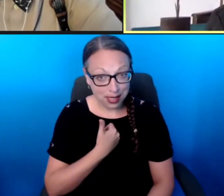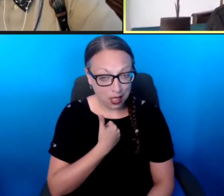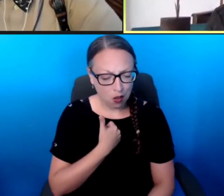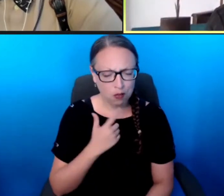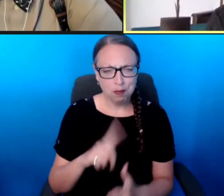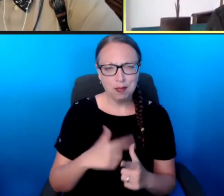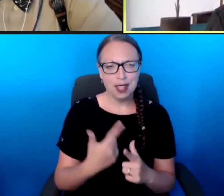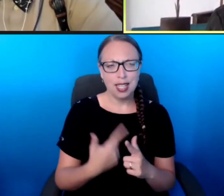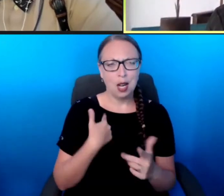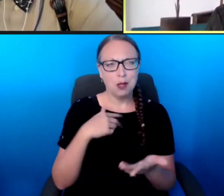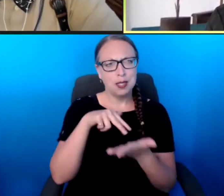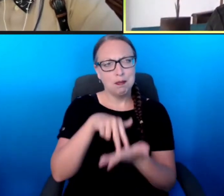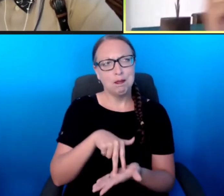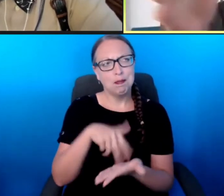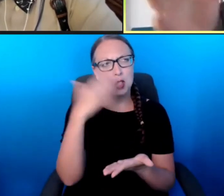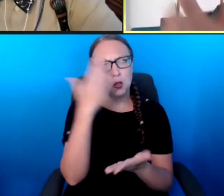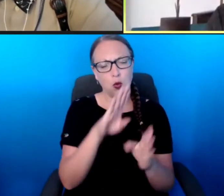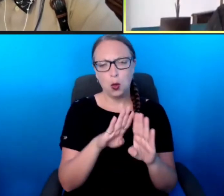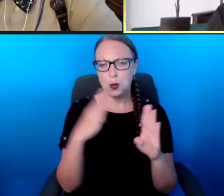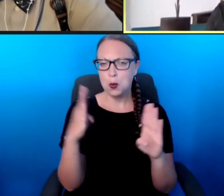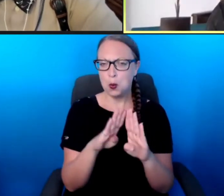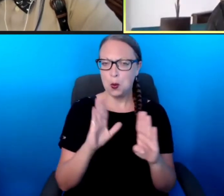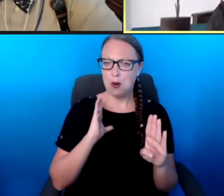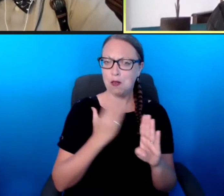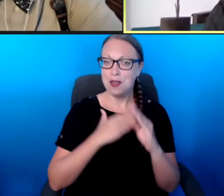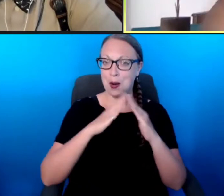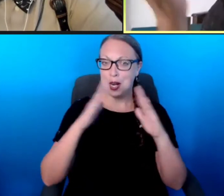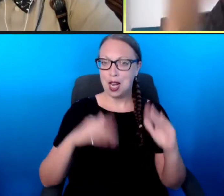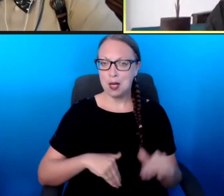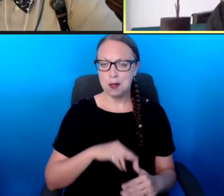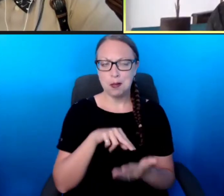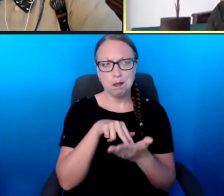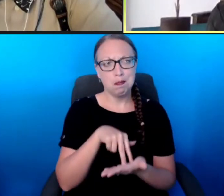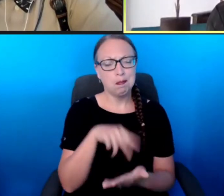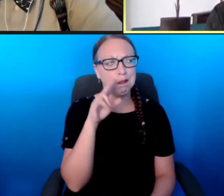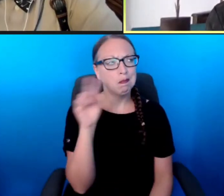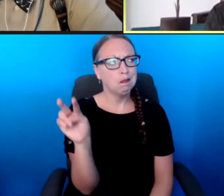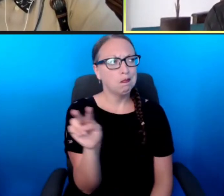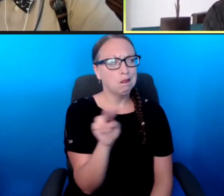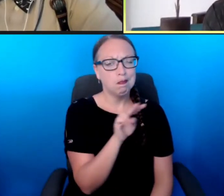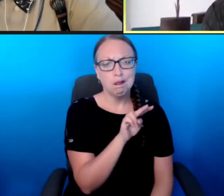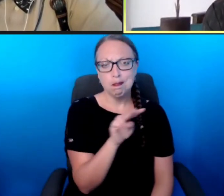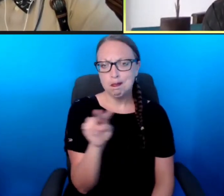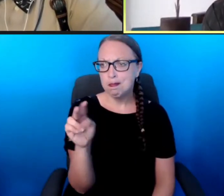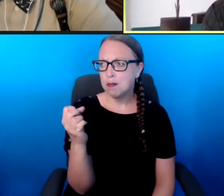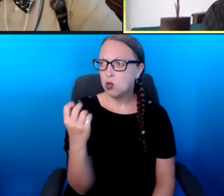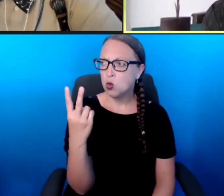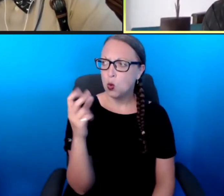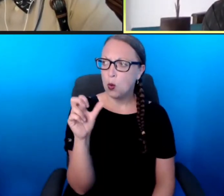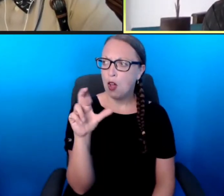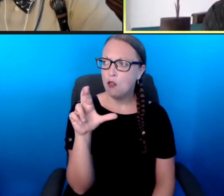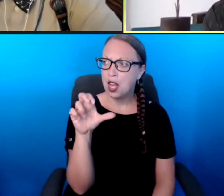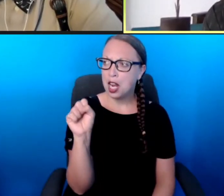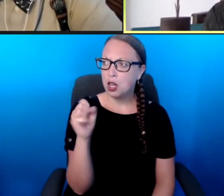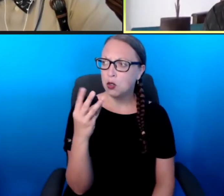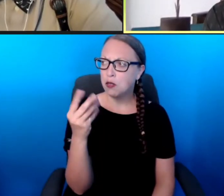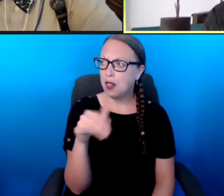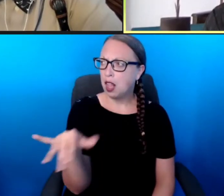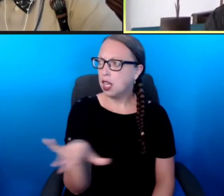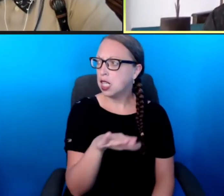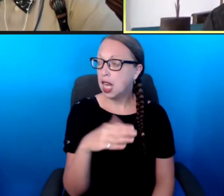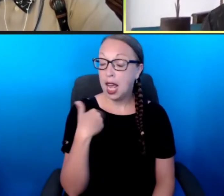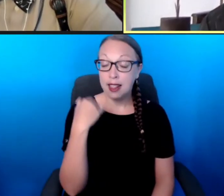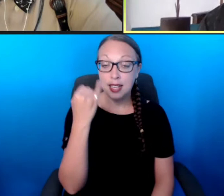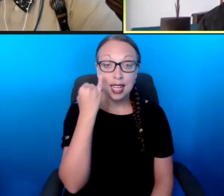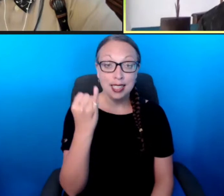front door of our house out in the country, and we have 12 acres around us. And I had the idea to build a space